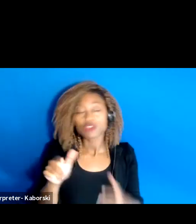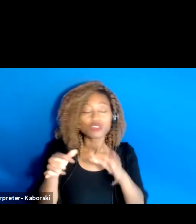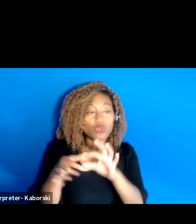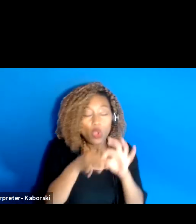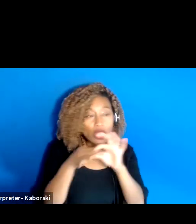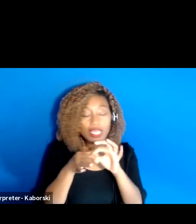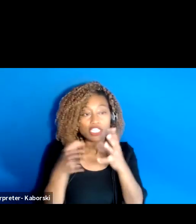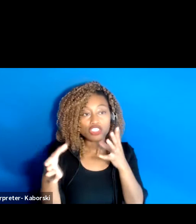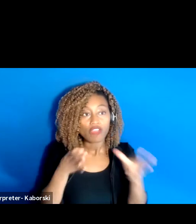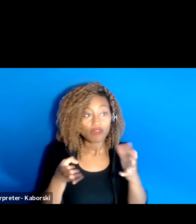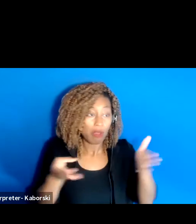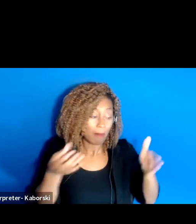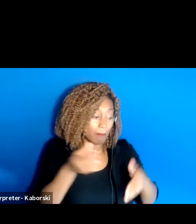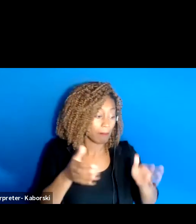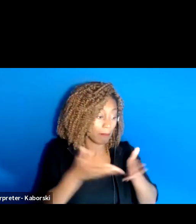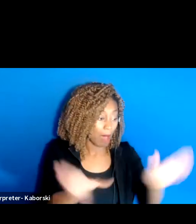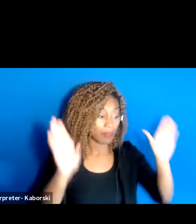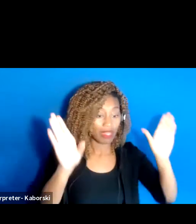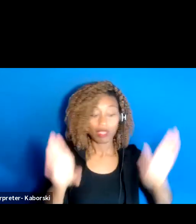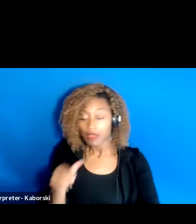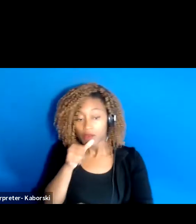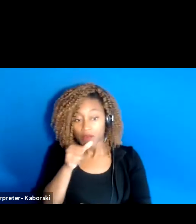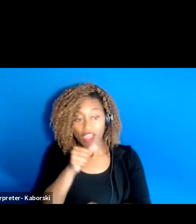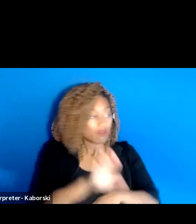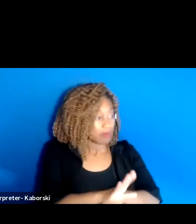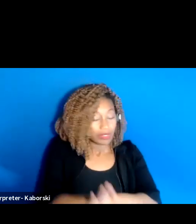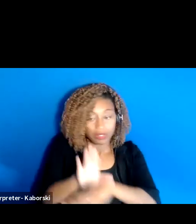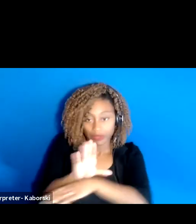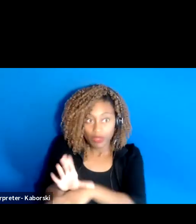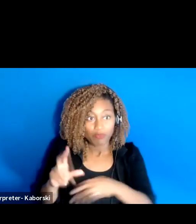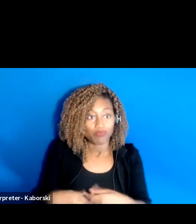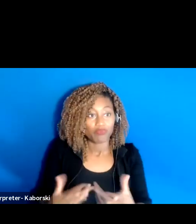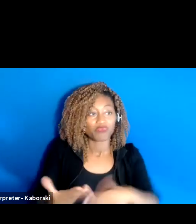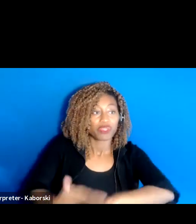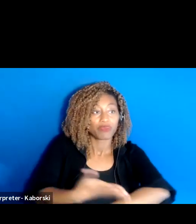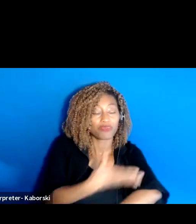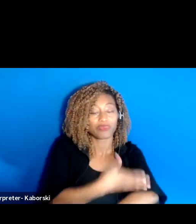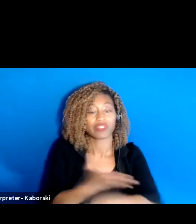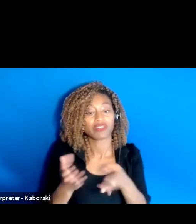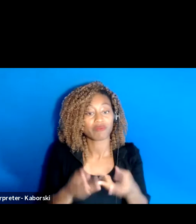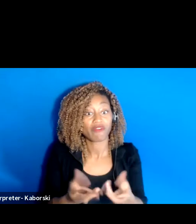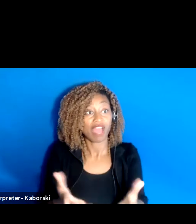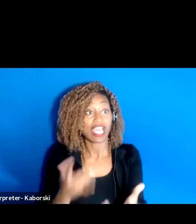public and private entities to improve services provided to individuals with disabilities,